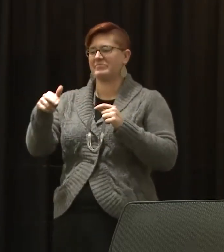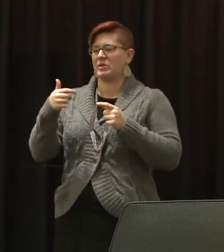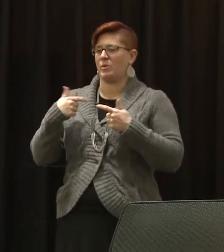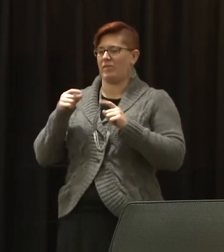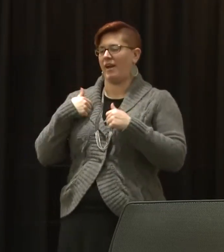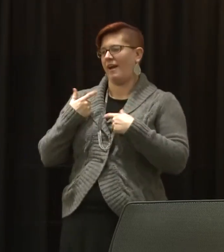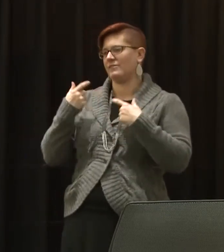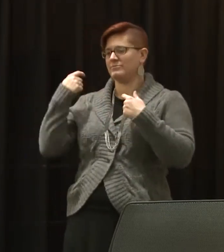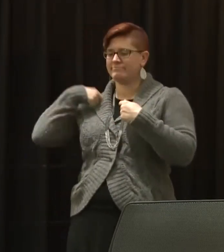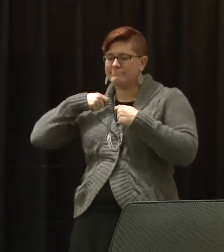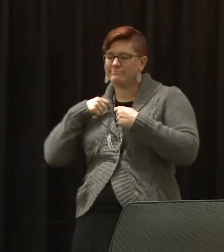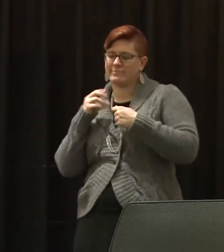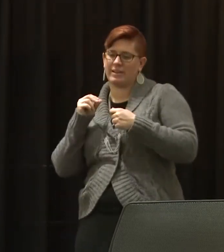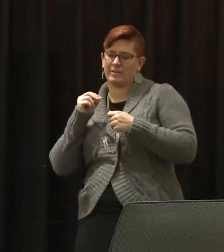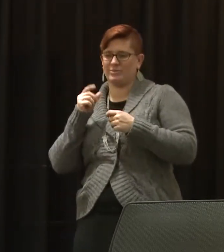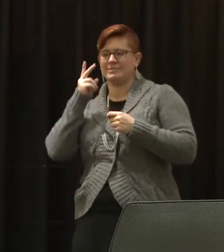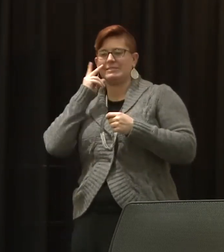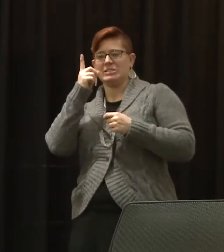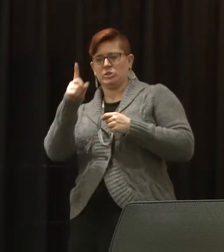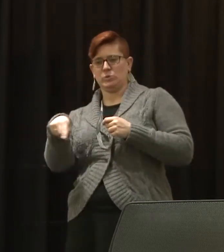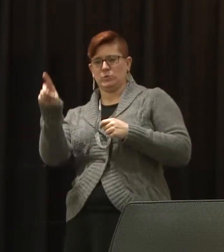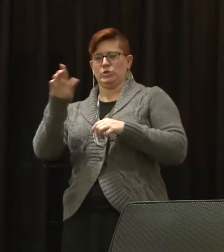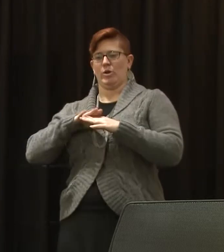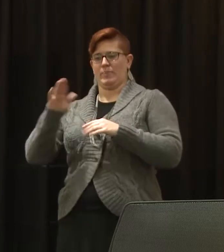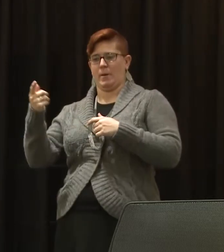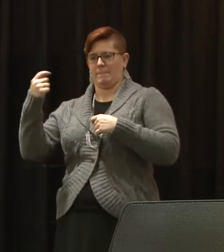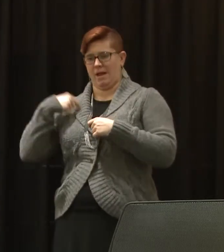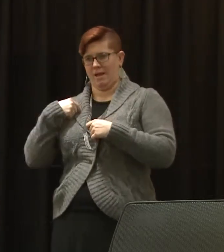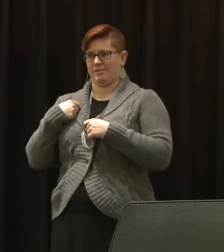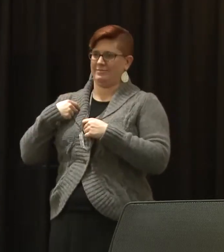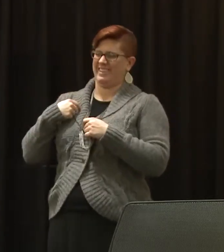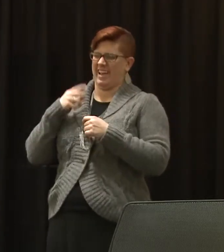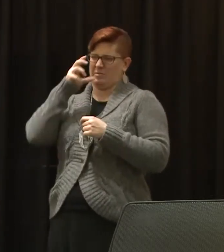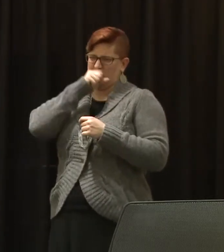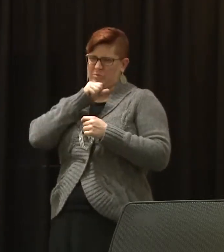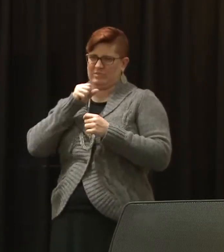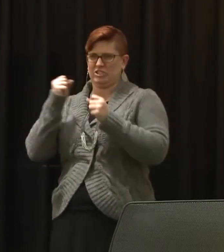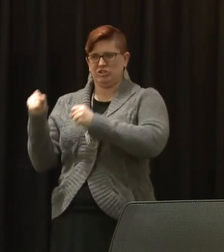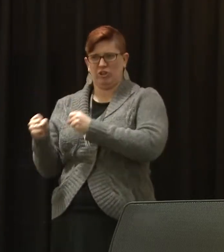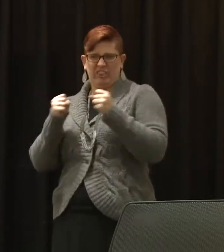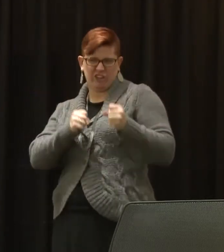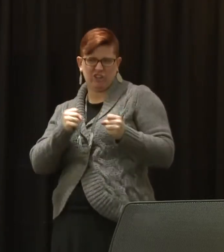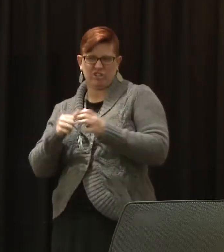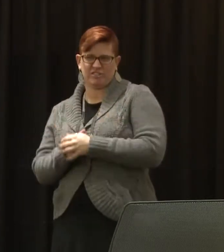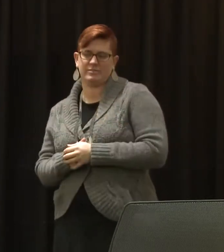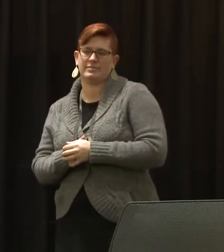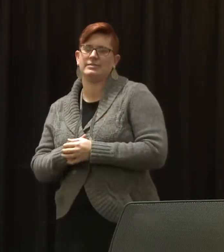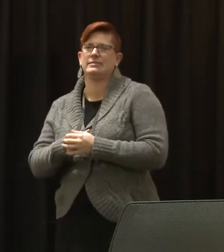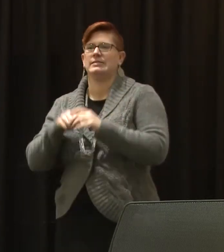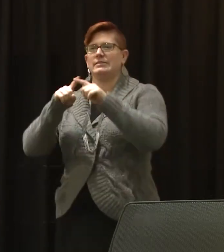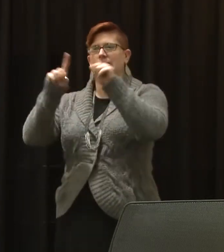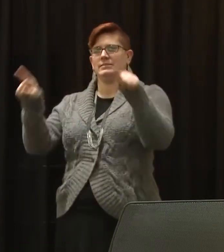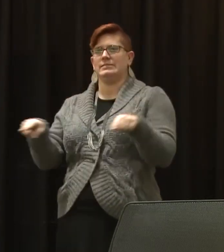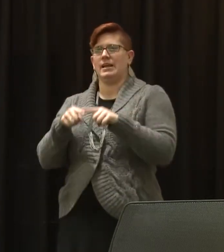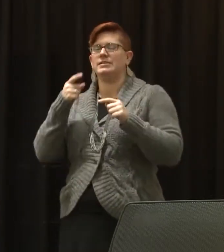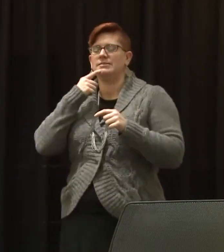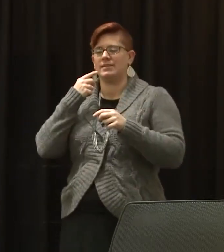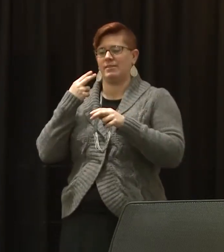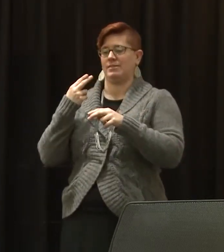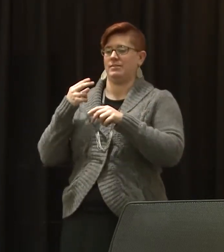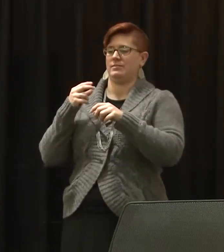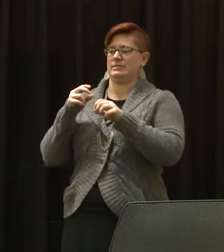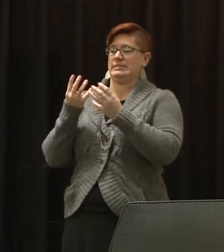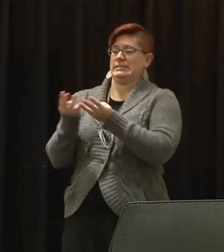sporting a familiar corporate swoosh swing at their sides. I assume they are cheerleaders. A sign says the stadium is named after 2